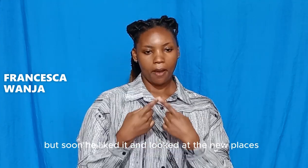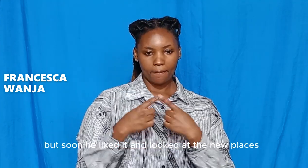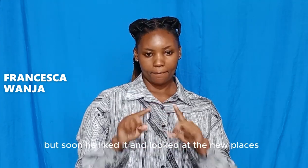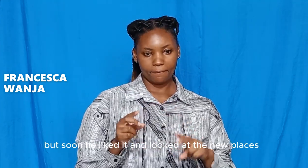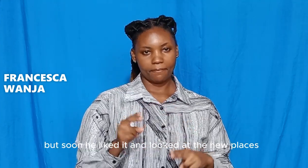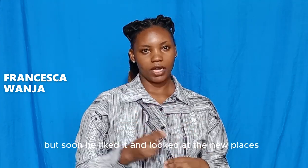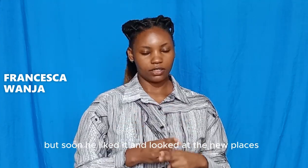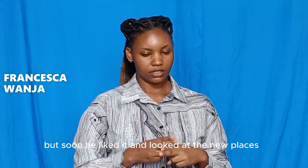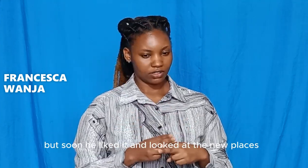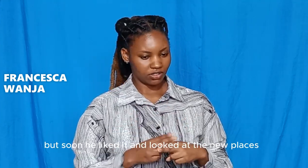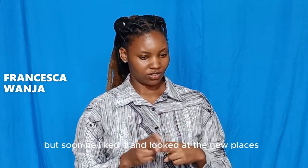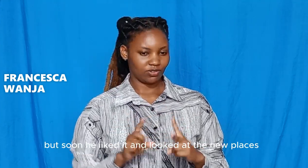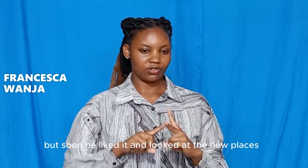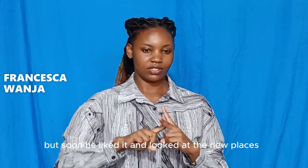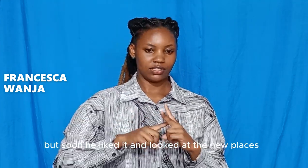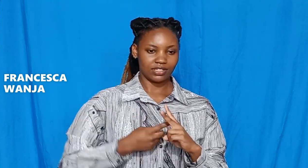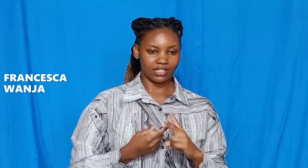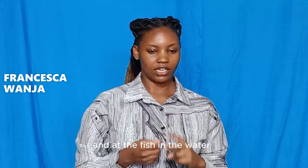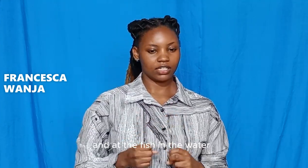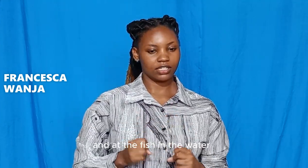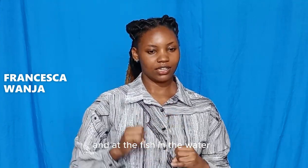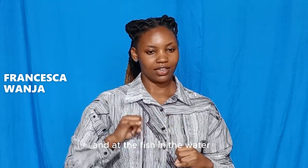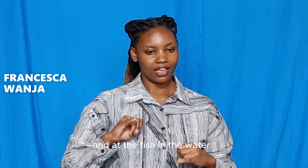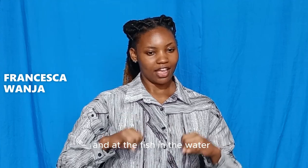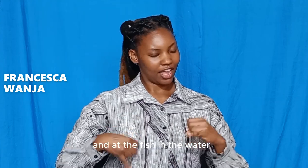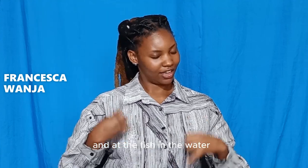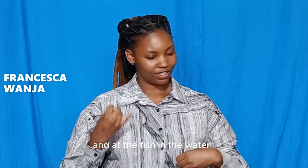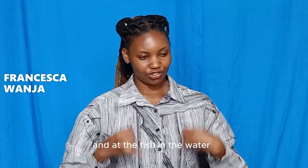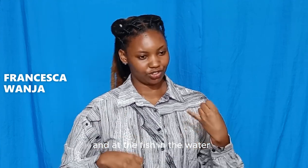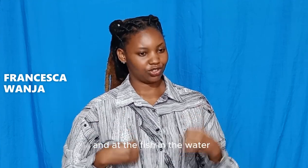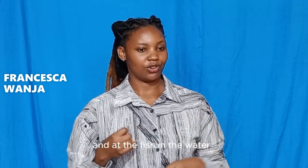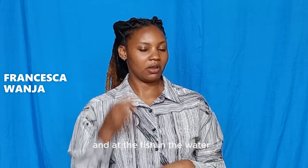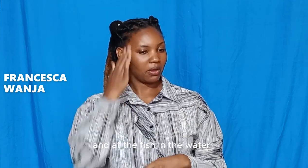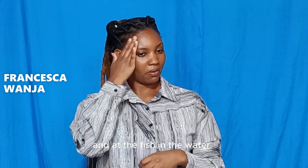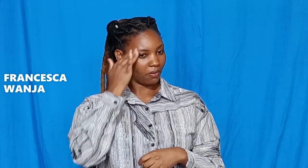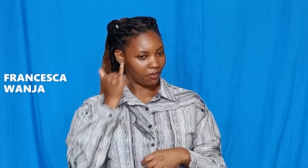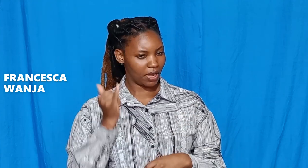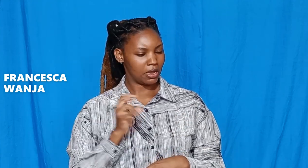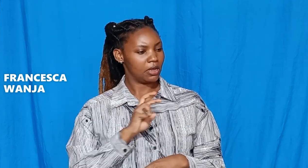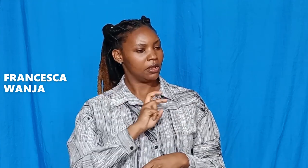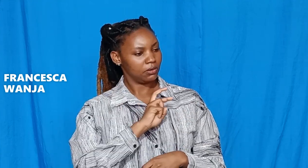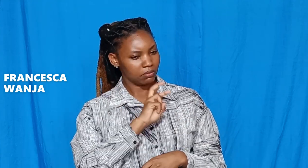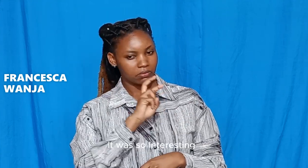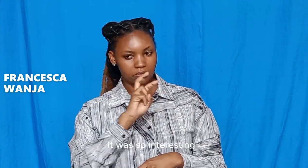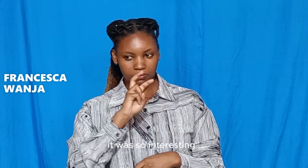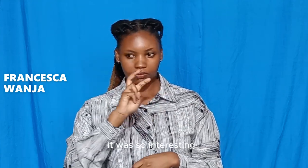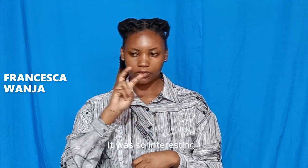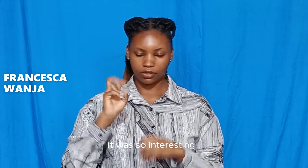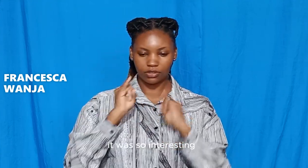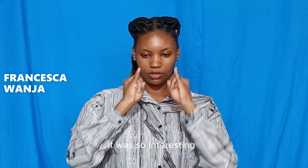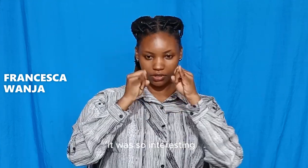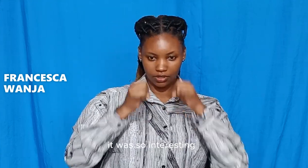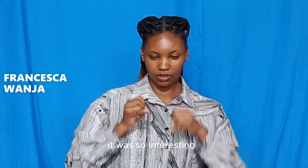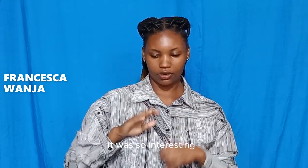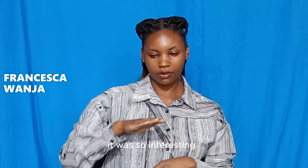at the new places and at the fish in the water. It was so interesting.